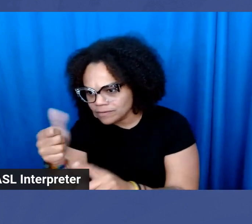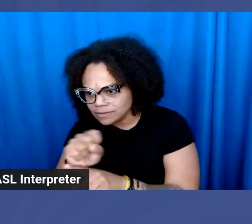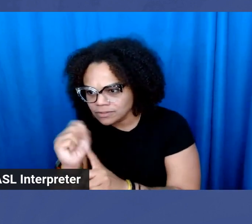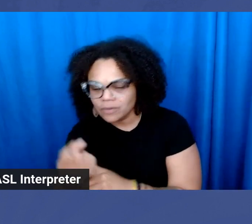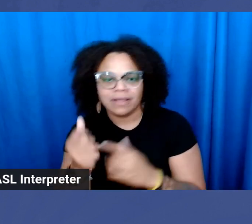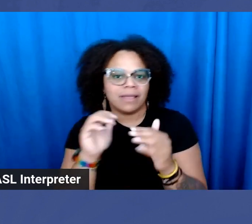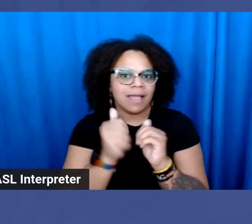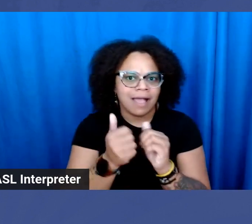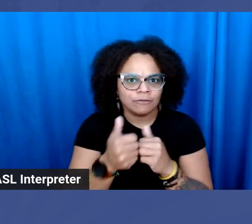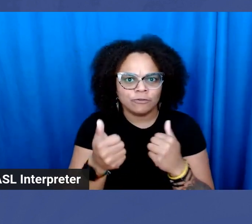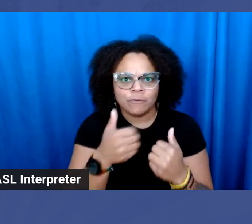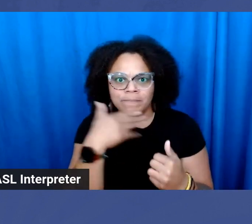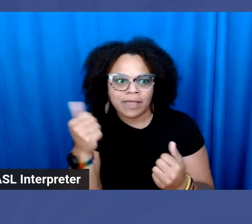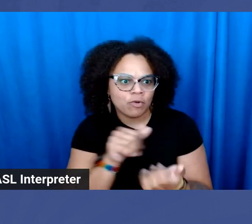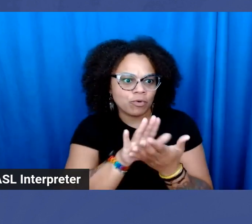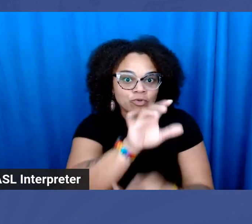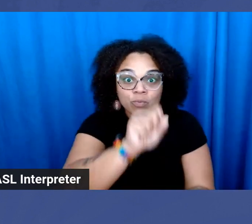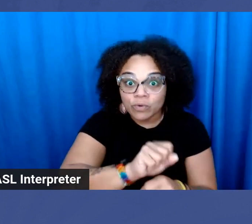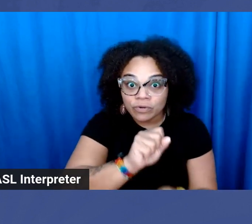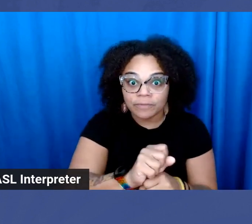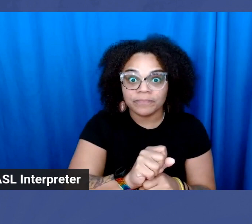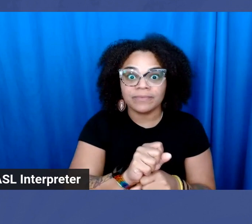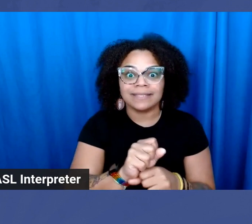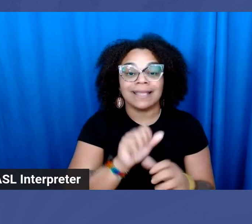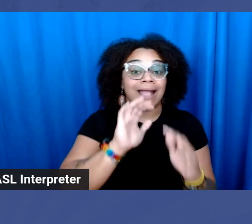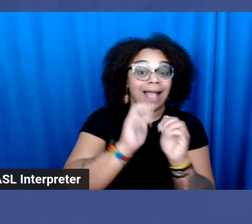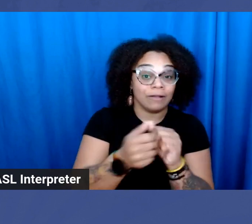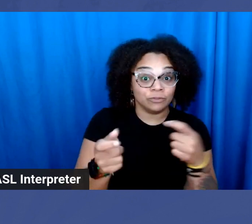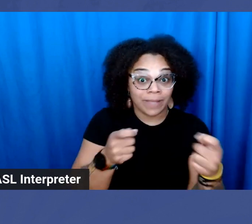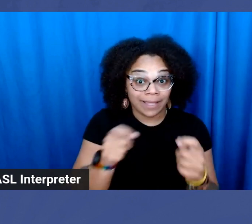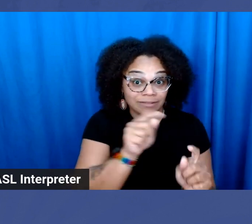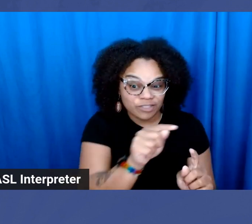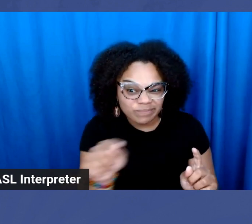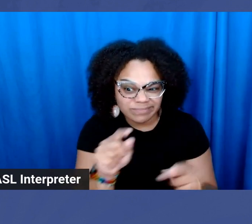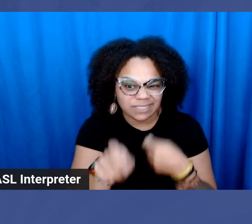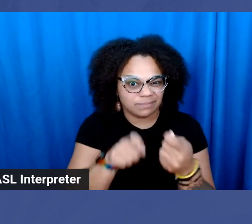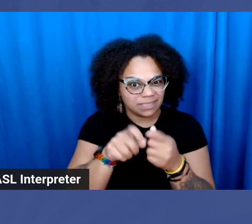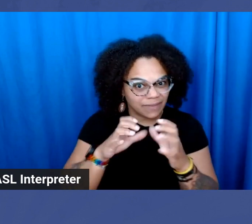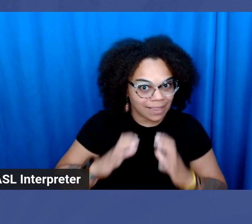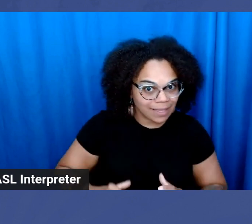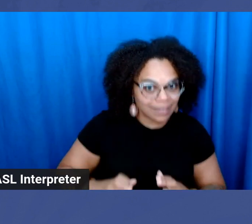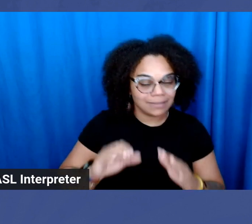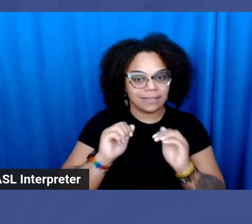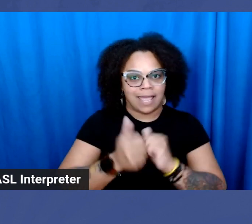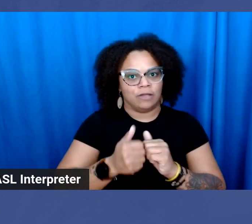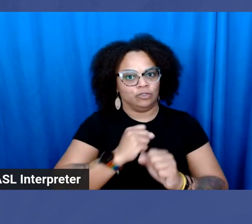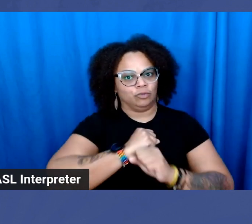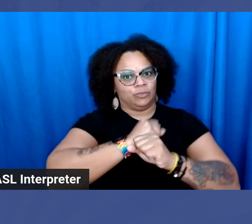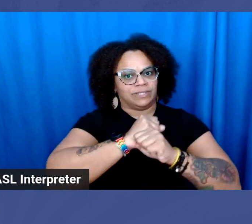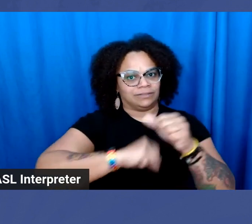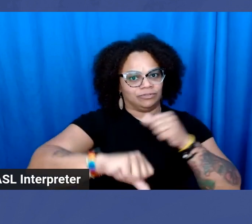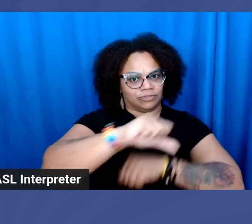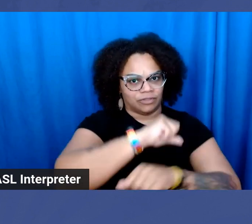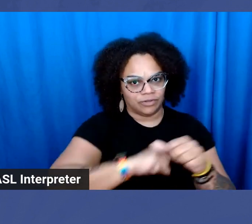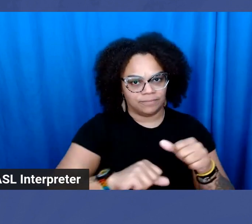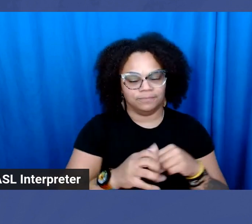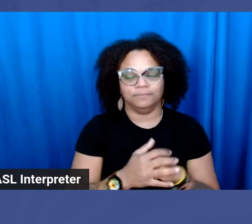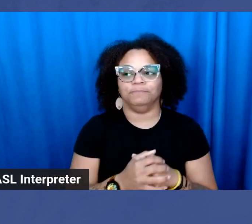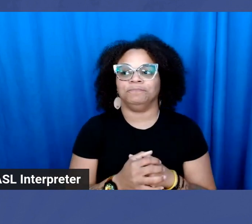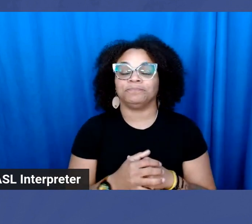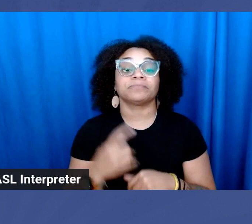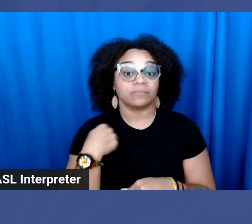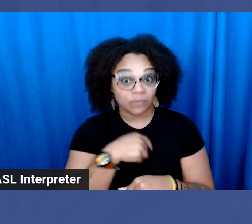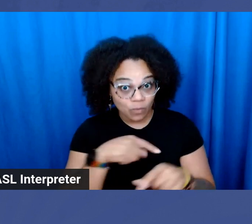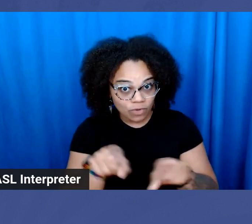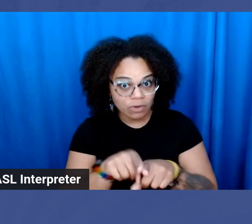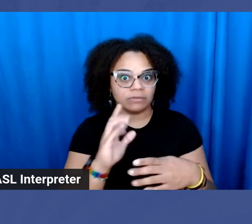work that we were doing, and specific clients, and how to keep each other safe. We did, I think, especially share information